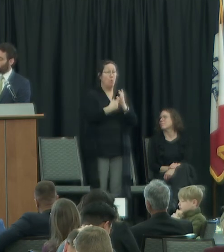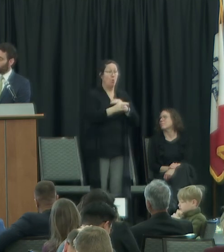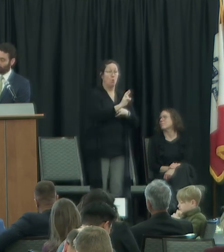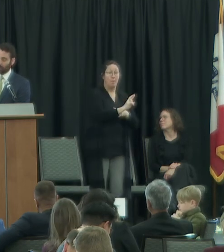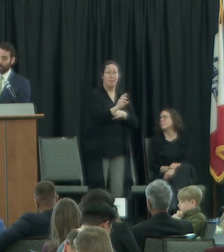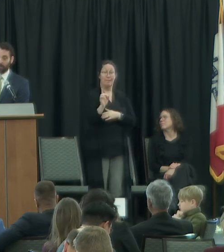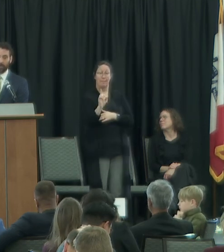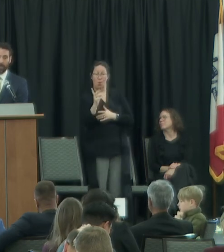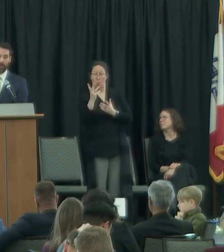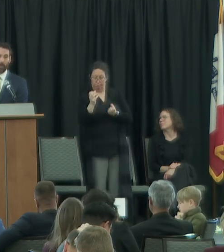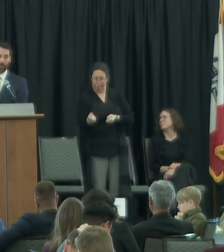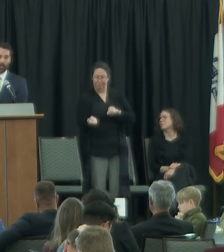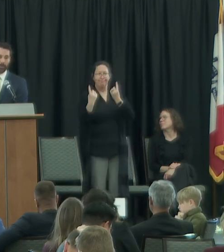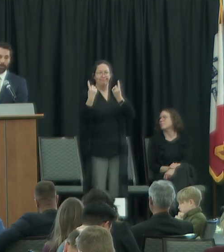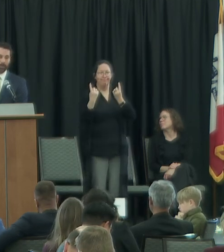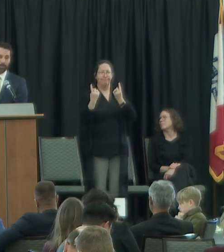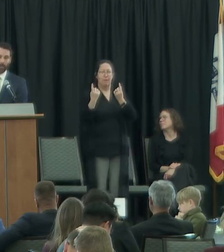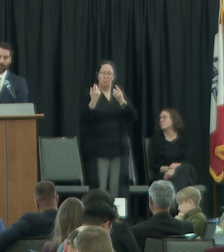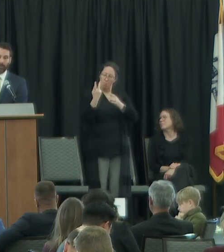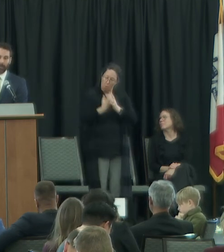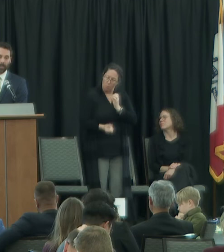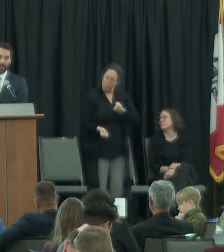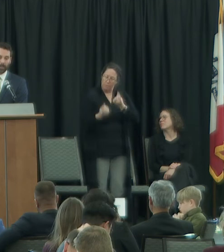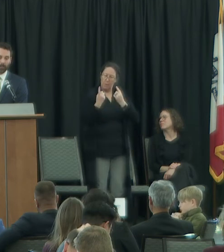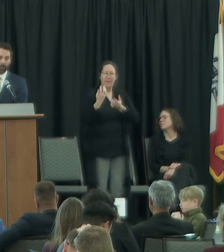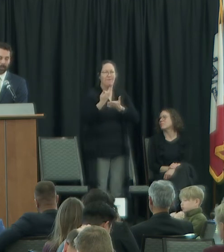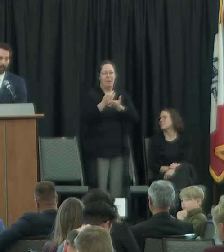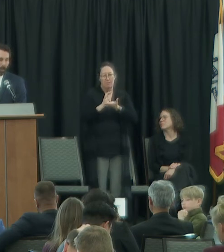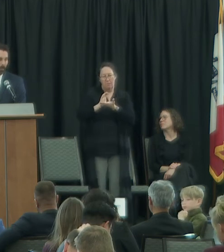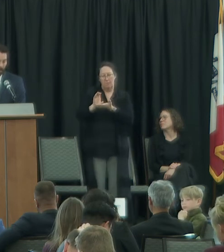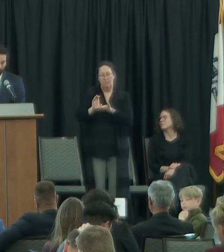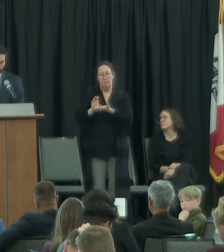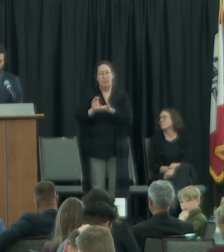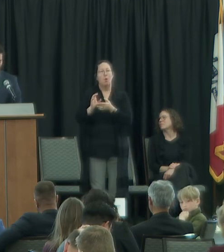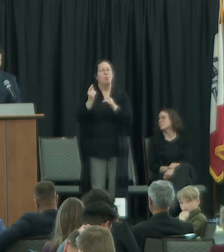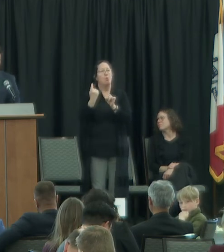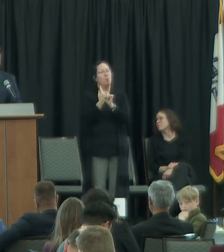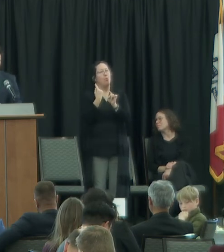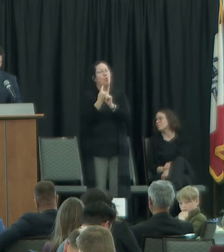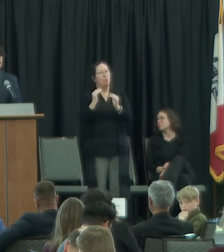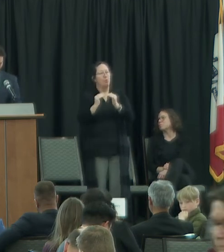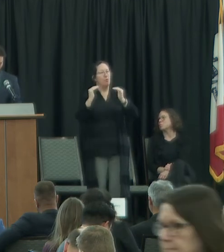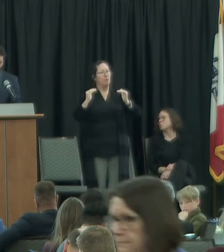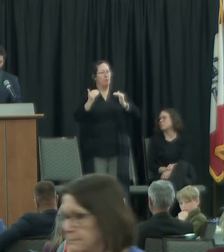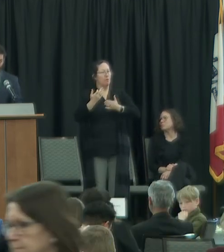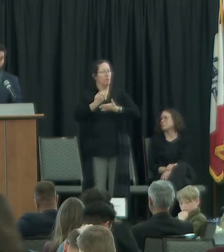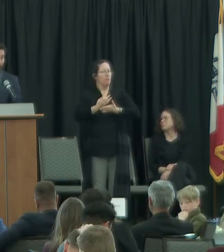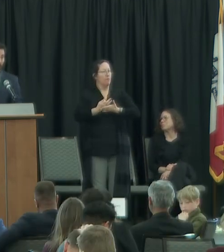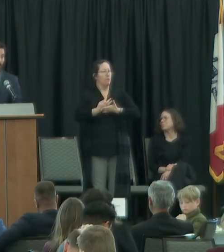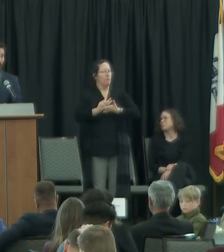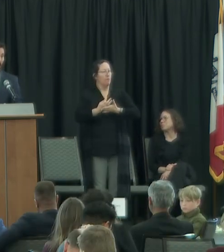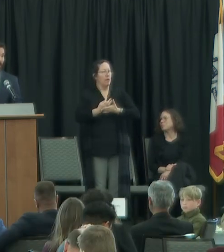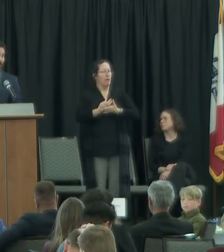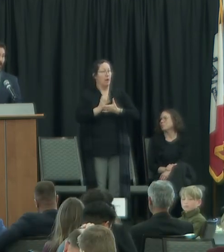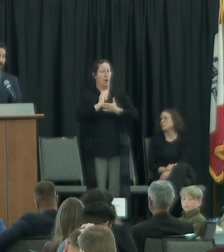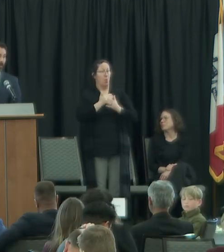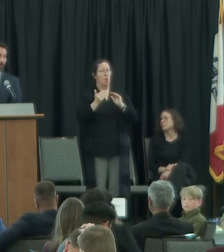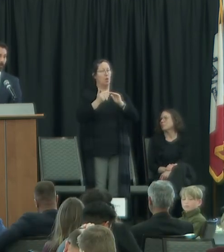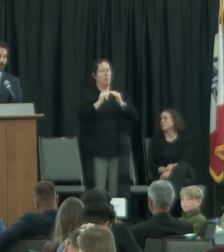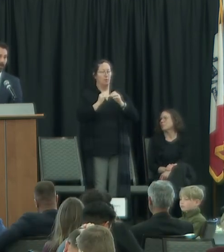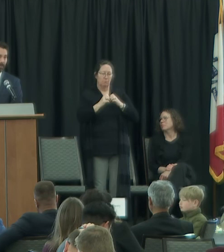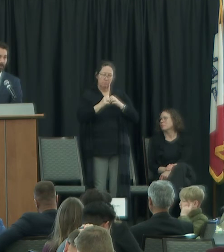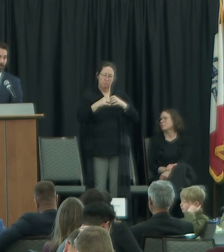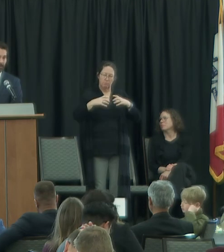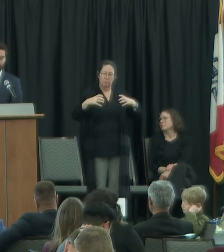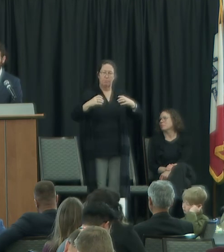Democrat, both really understand the importance of funding these and funding them at levels that allow growing communities like our own to continue to